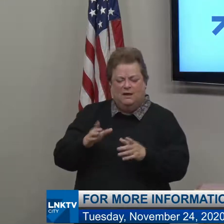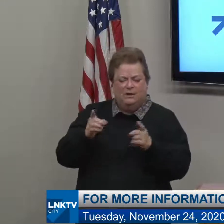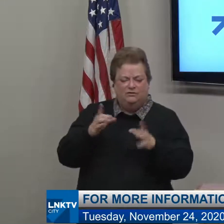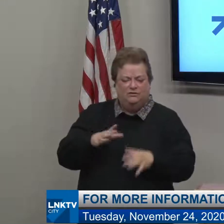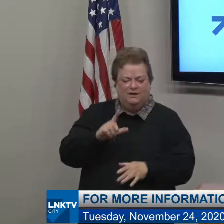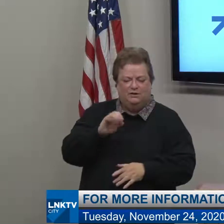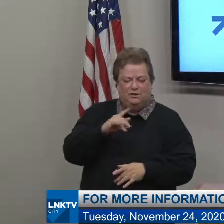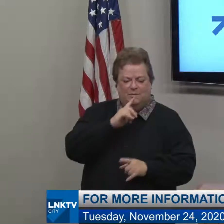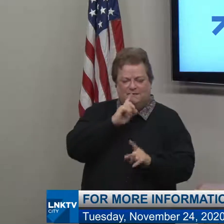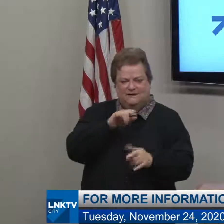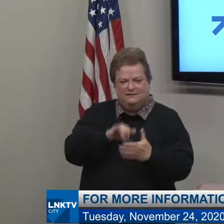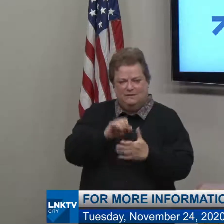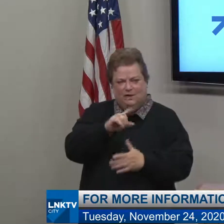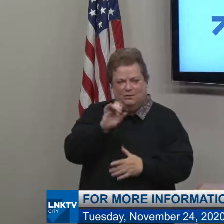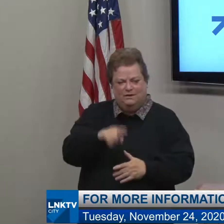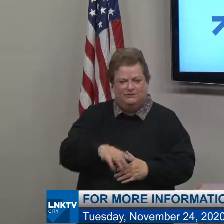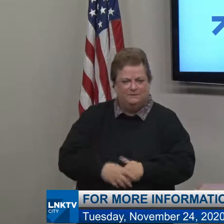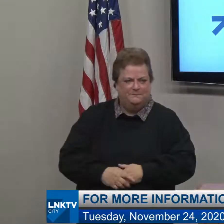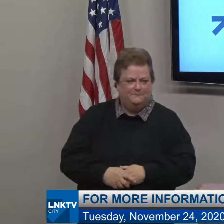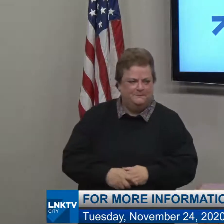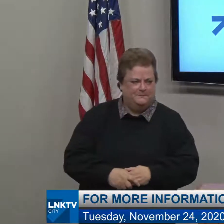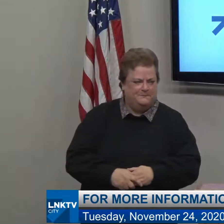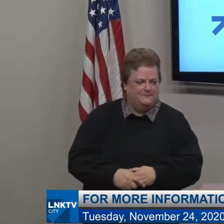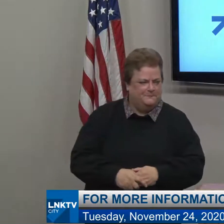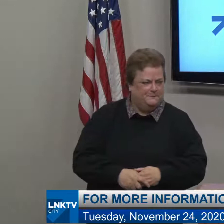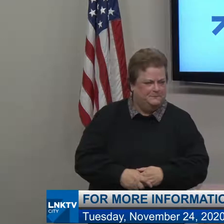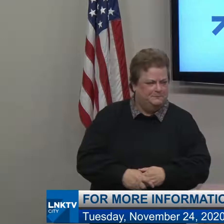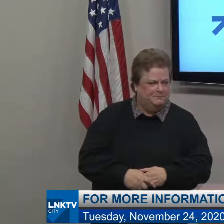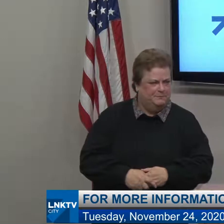answer your question. Thank you, Andrew.